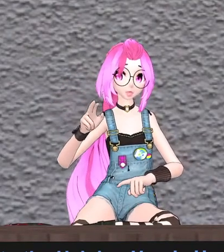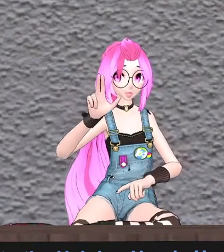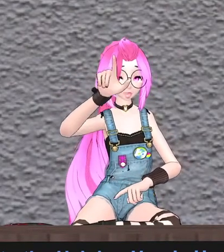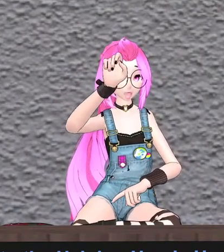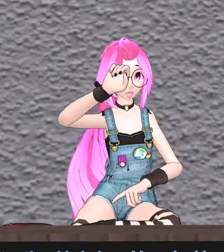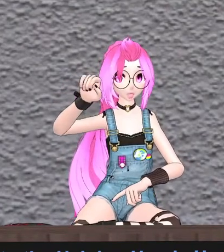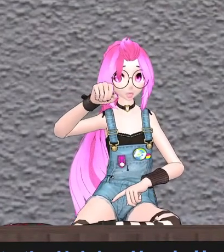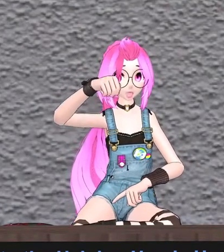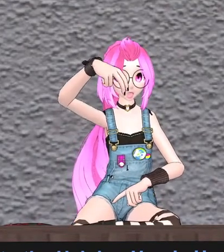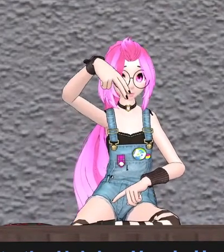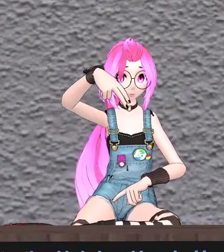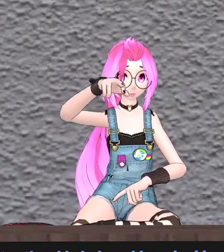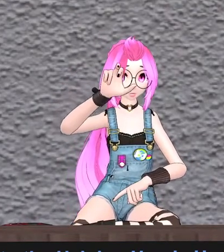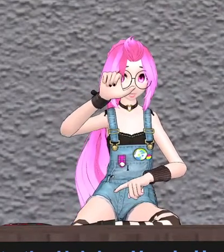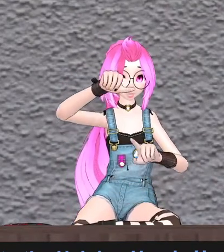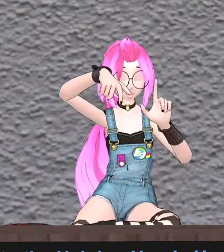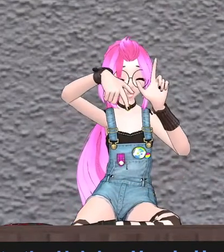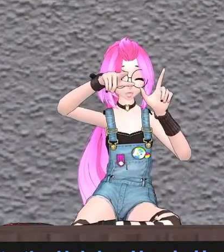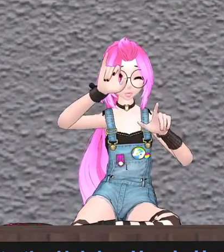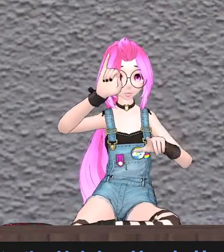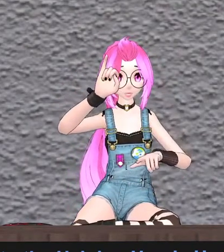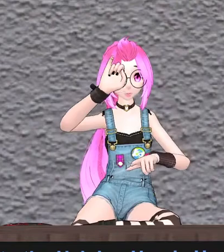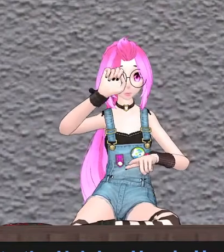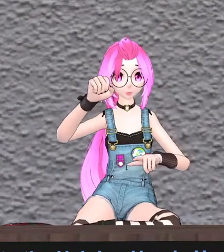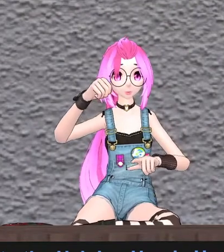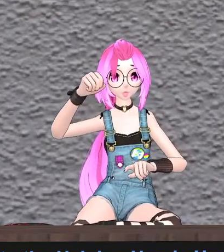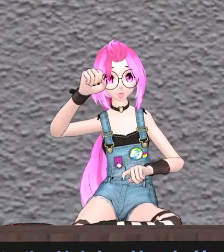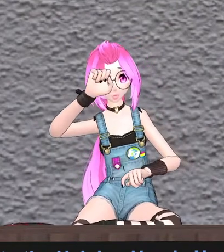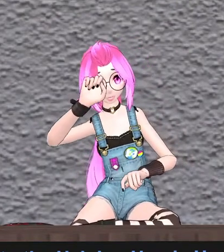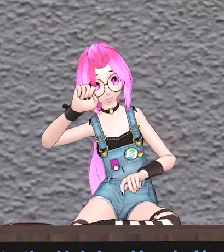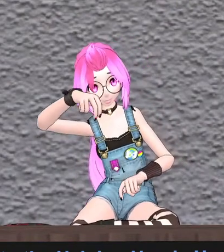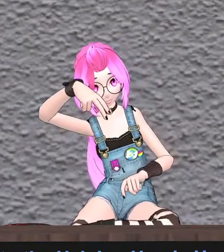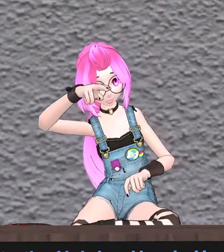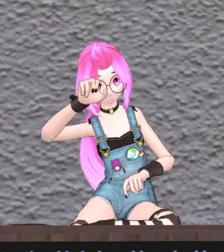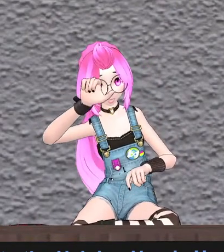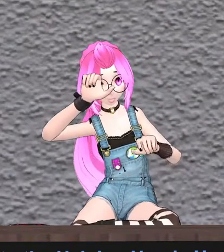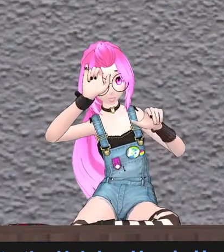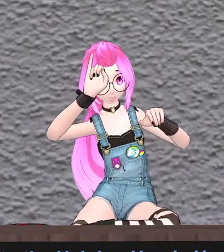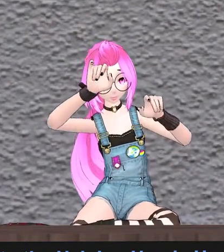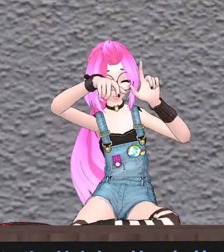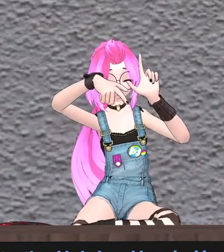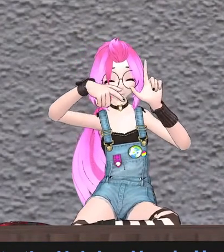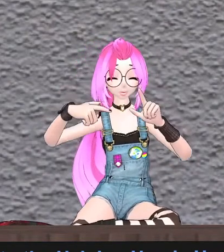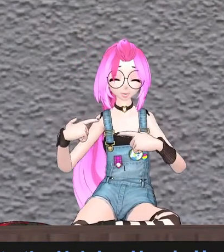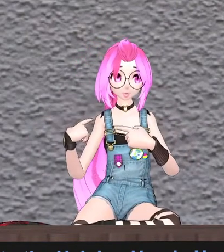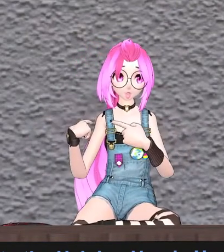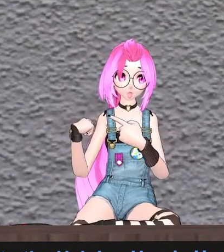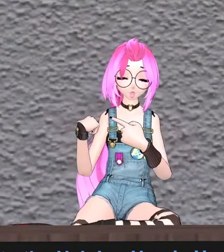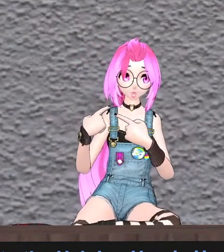But if you're talking about Spanish or Spain, it's